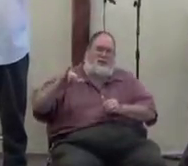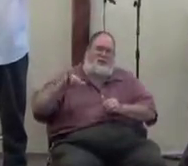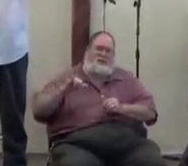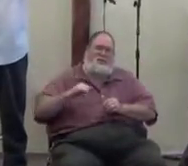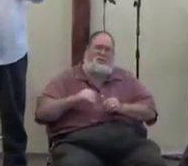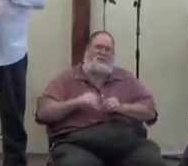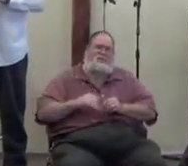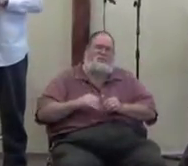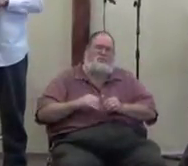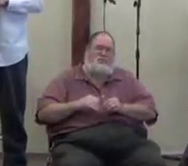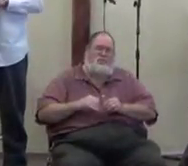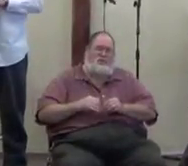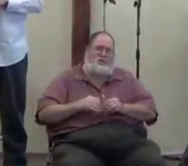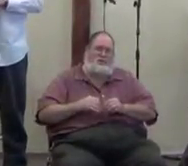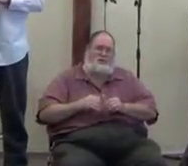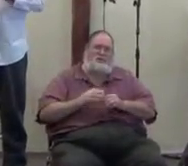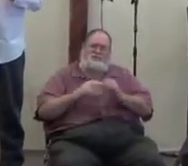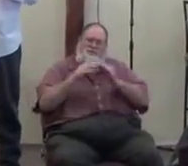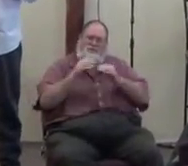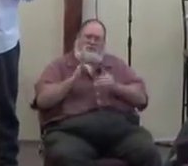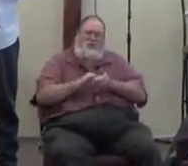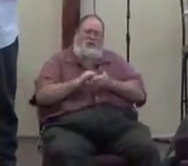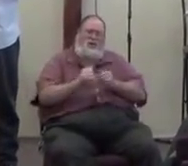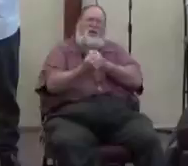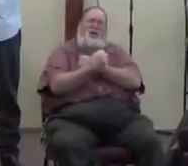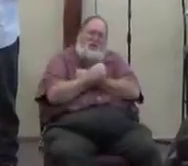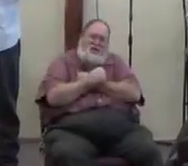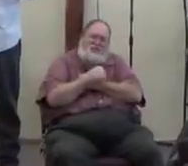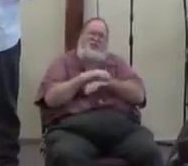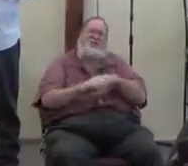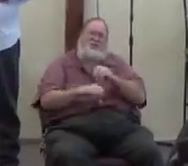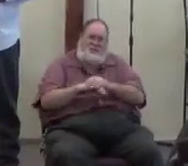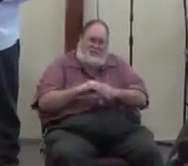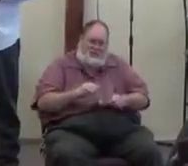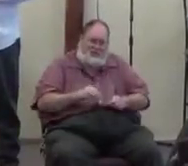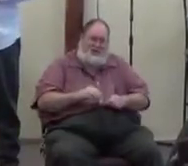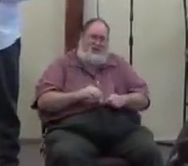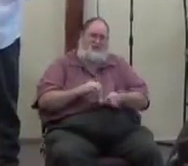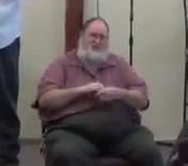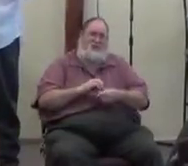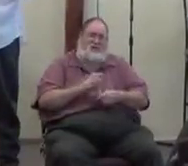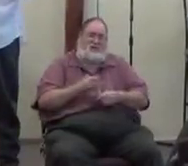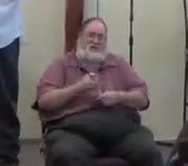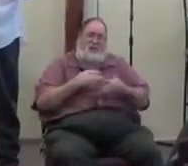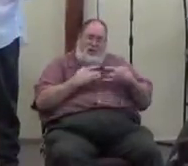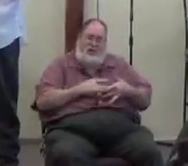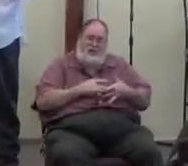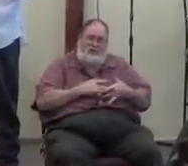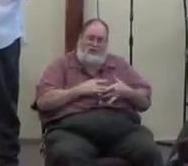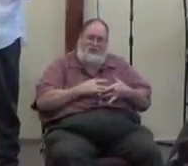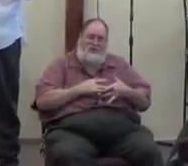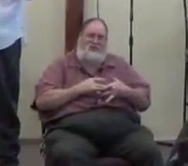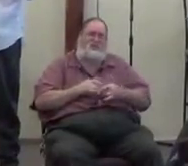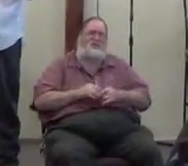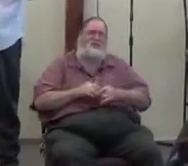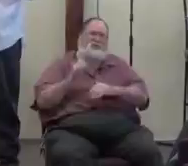able to love others. And he's put triumph on my foes. So we've already overcome